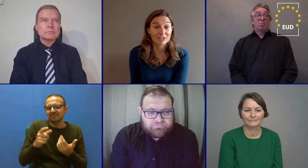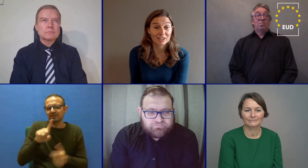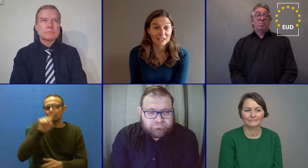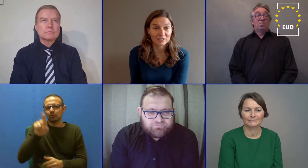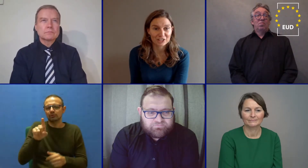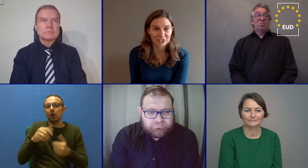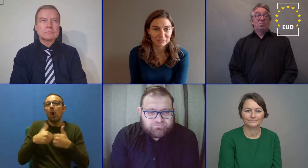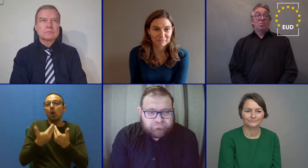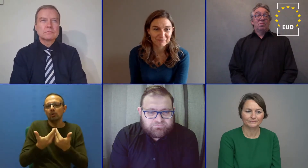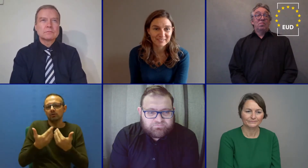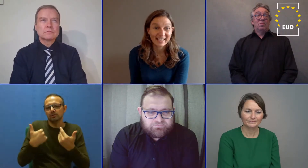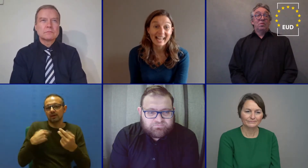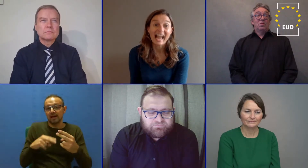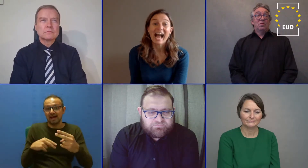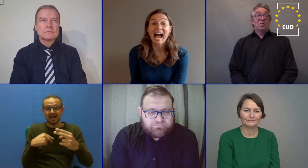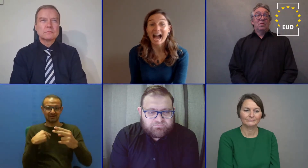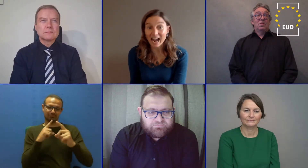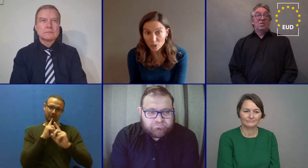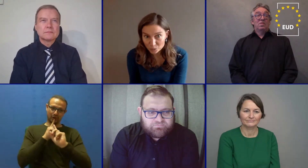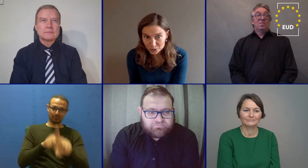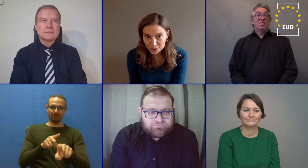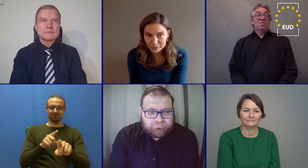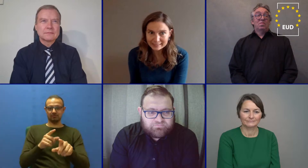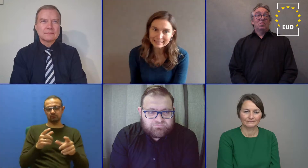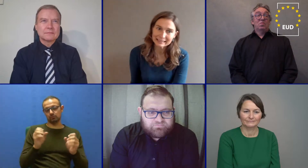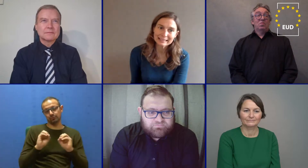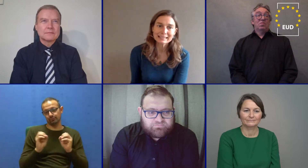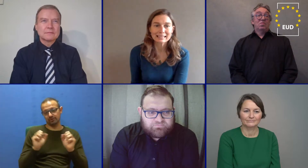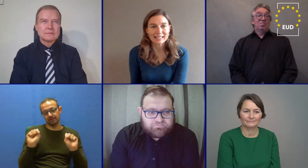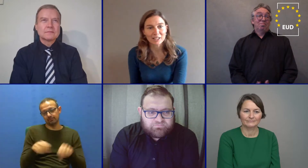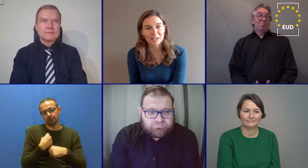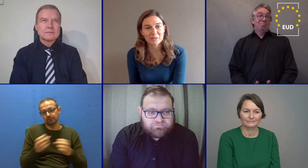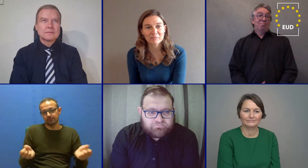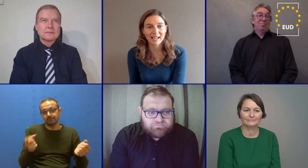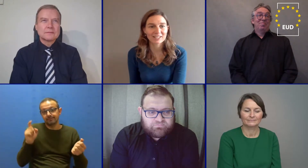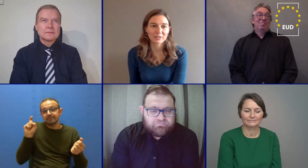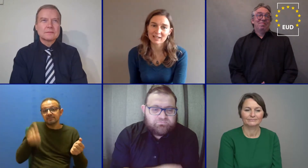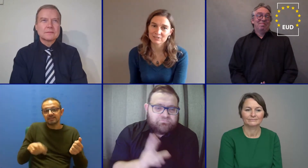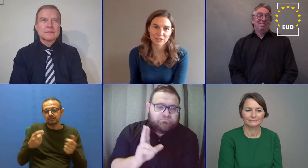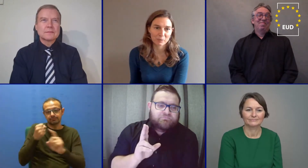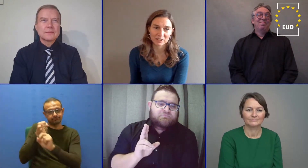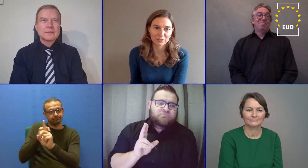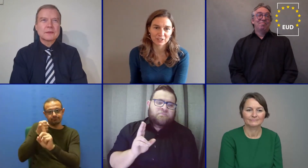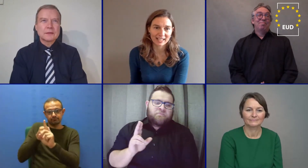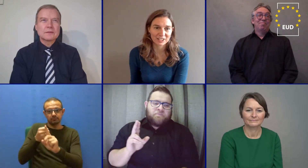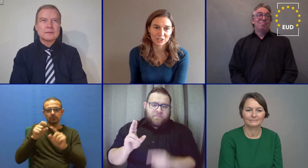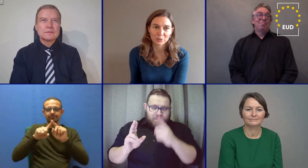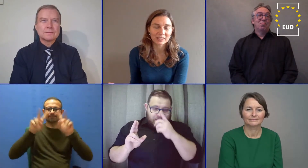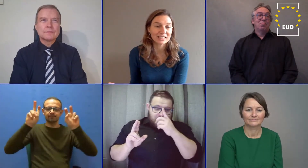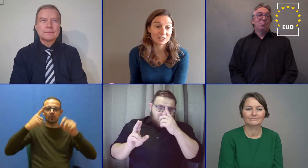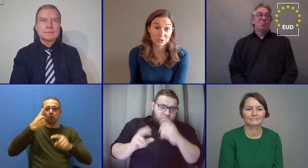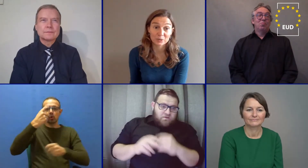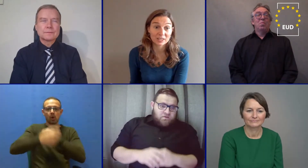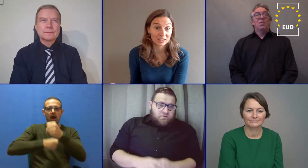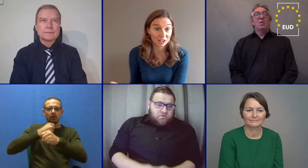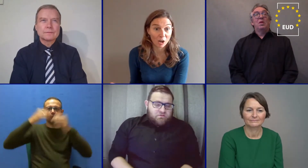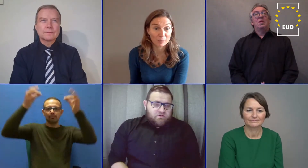on television. How to do it? I don't have a response for that. We need to indeed